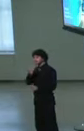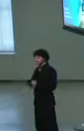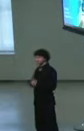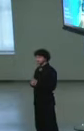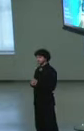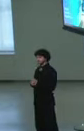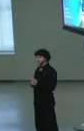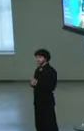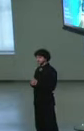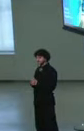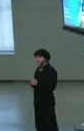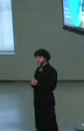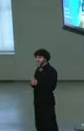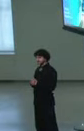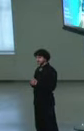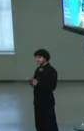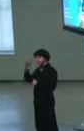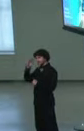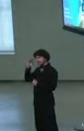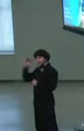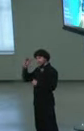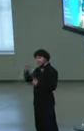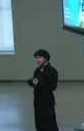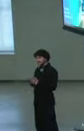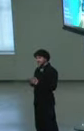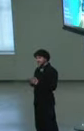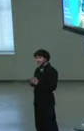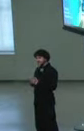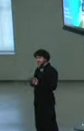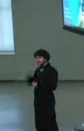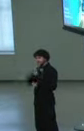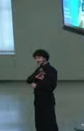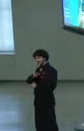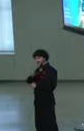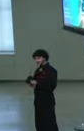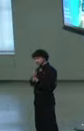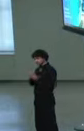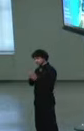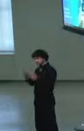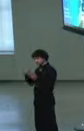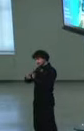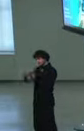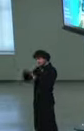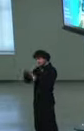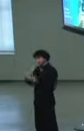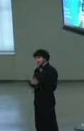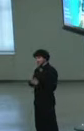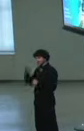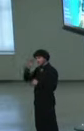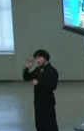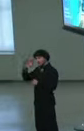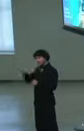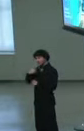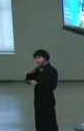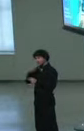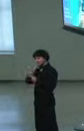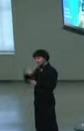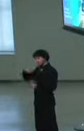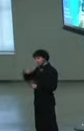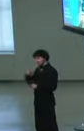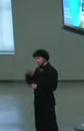Hello, the lady that came with us in the elevator. Yeah. My name is Maria Luisa Moreo. I'm a social media expert, and